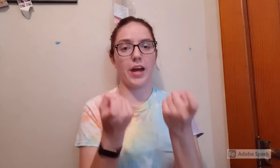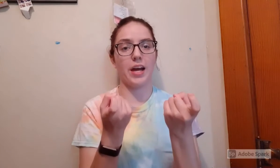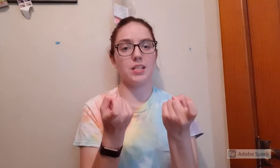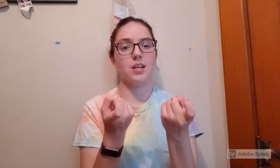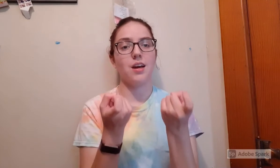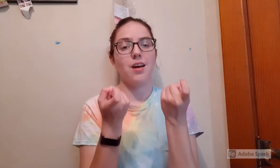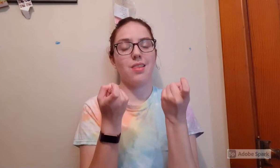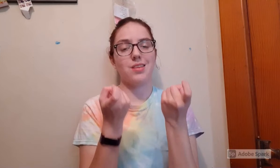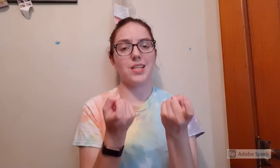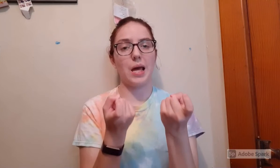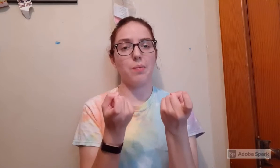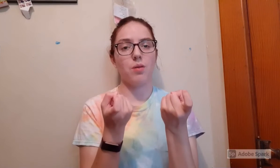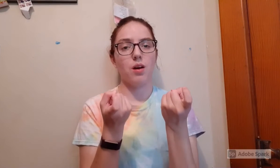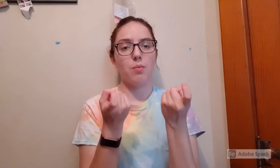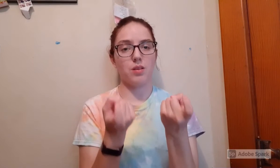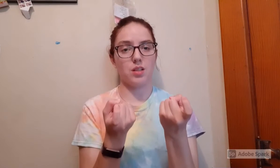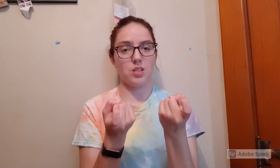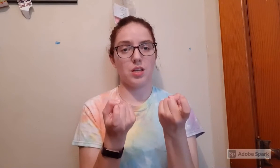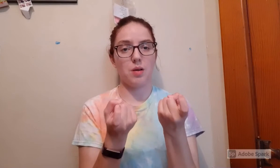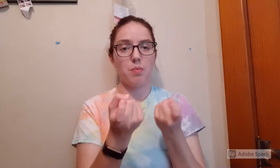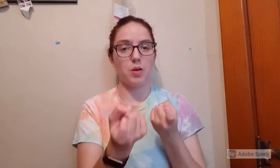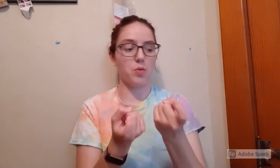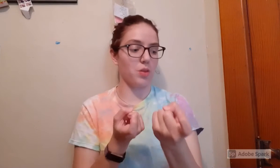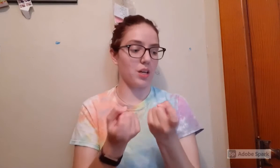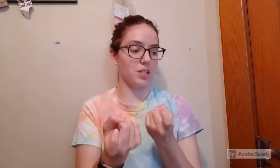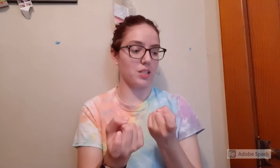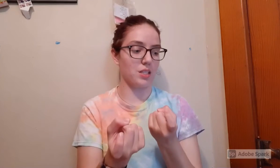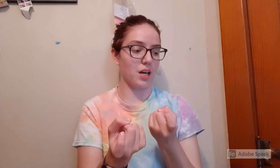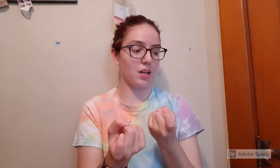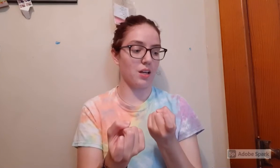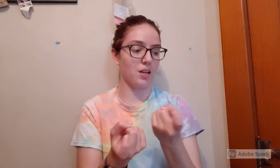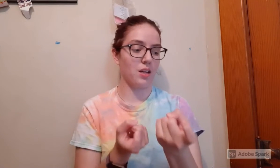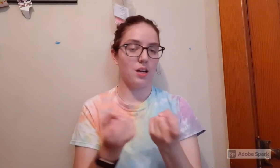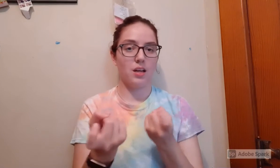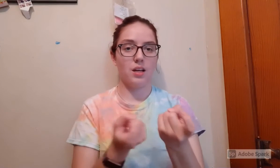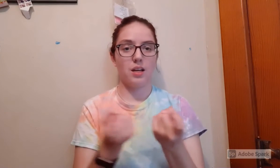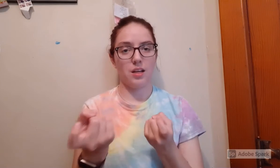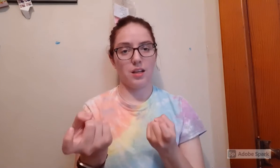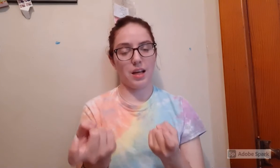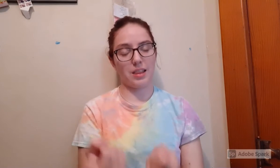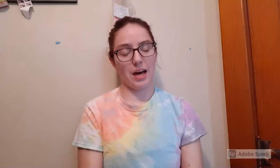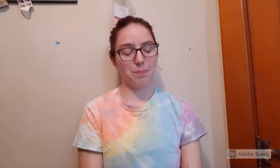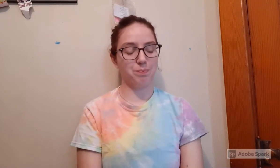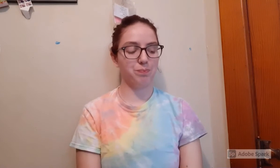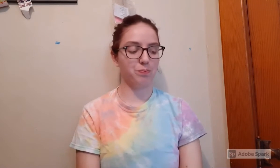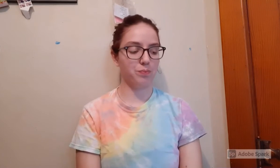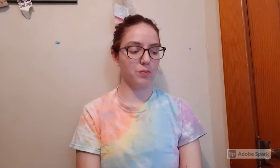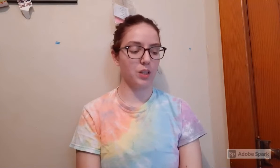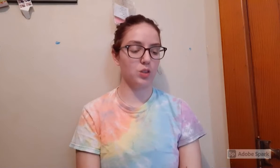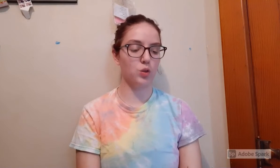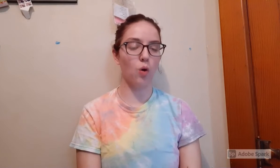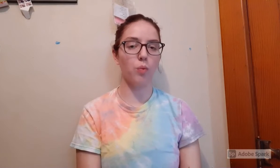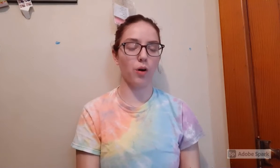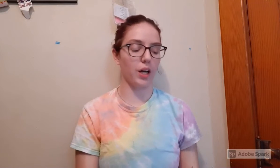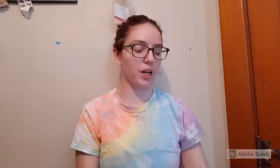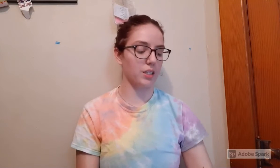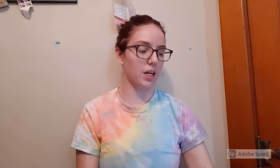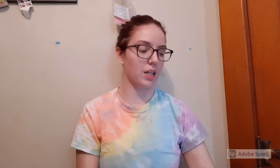hands in the same position, but you do this instead. Like that. Snowboarding is kind of like